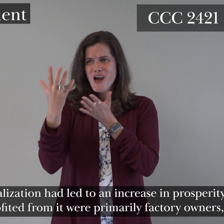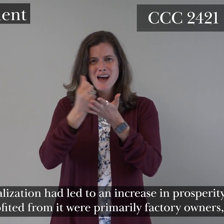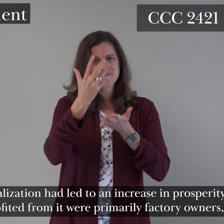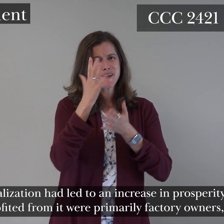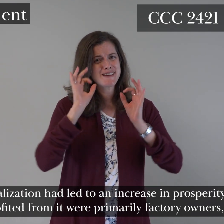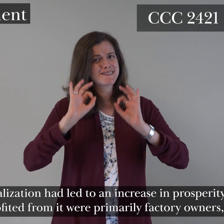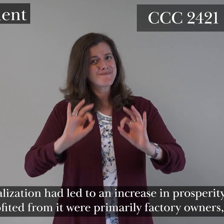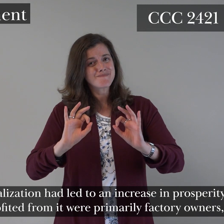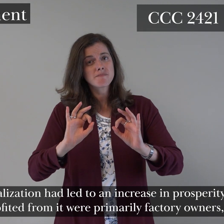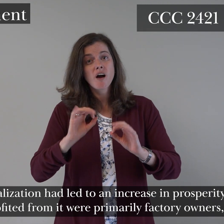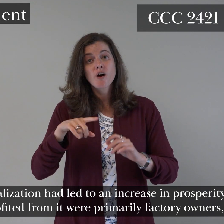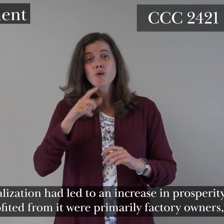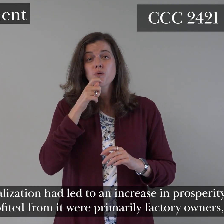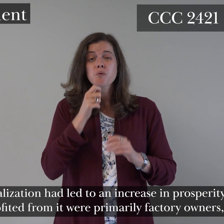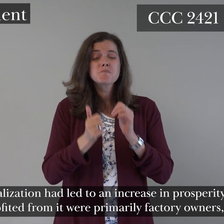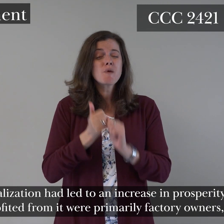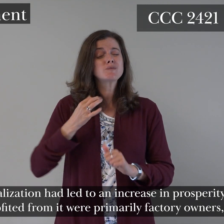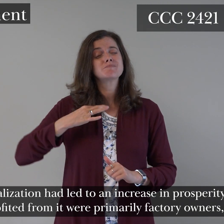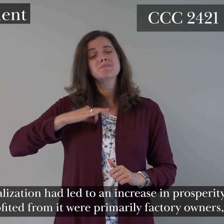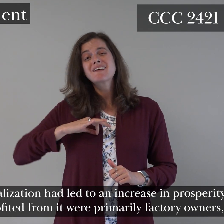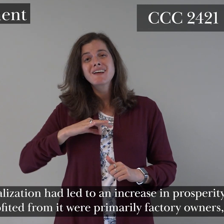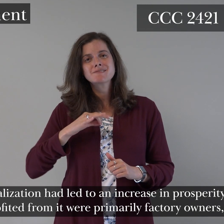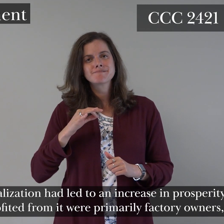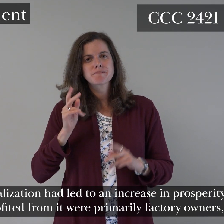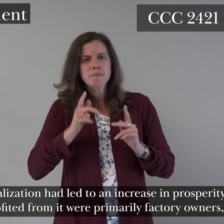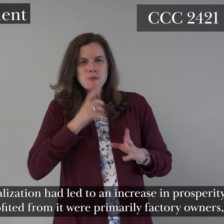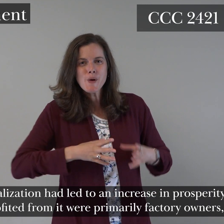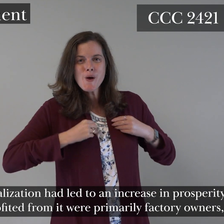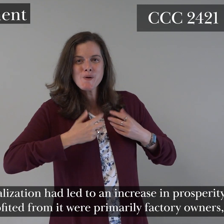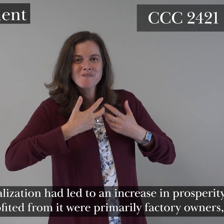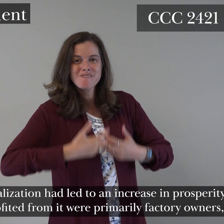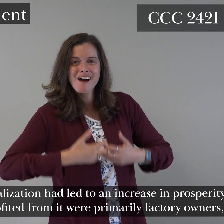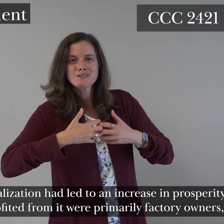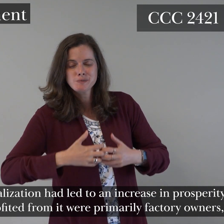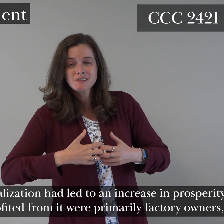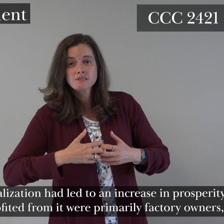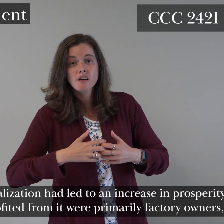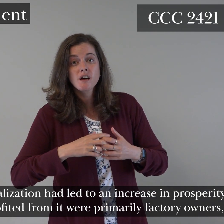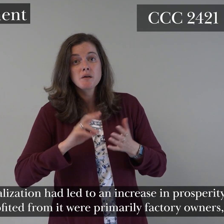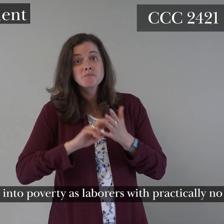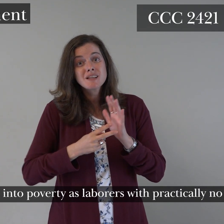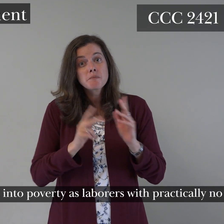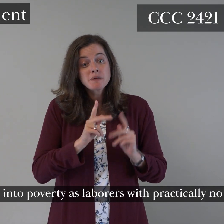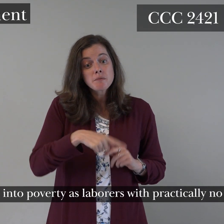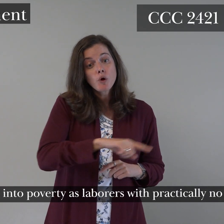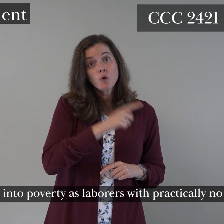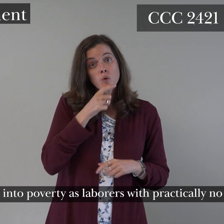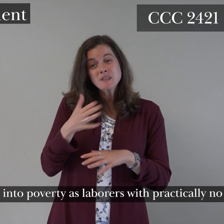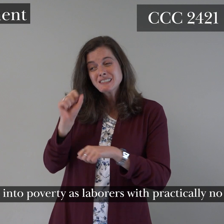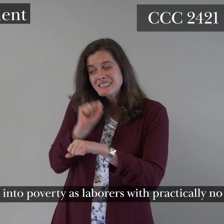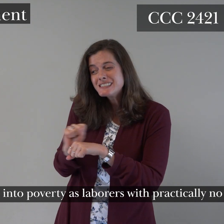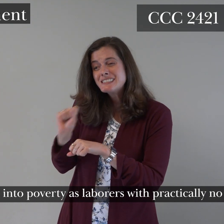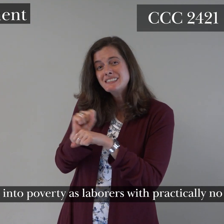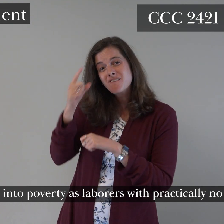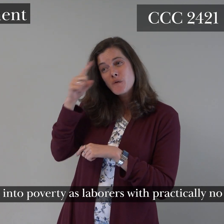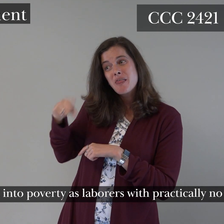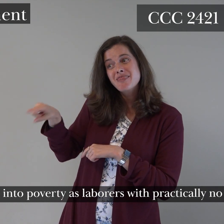from it were primarily factory owners While many people sank into poverty as